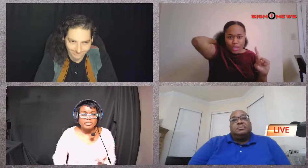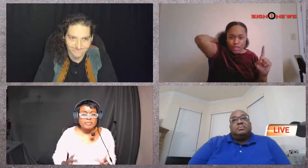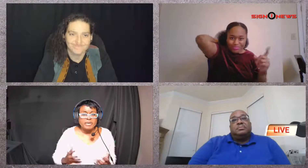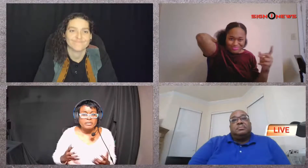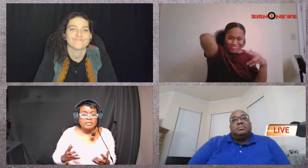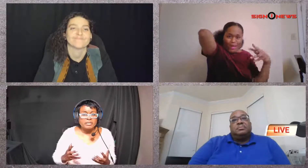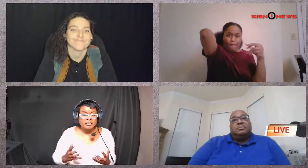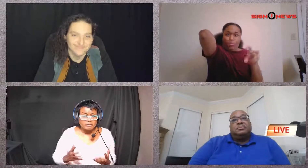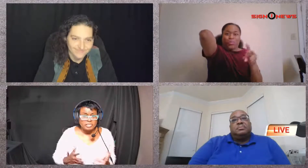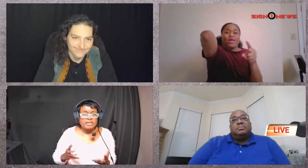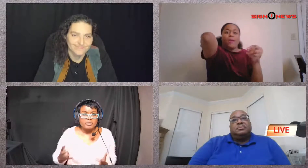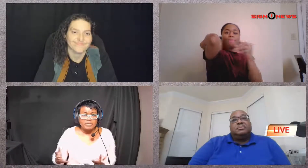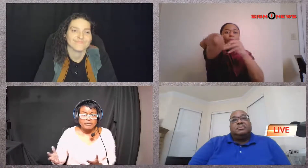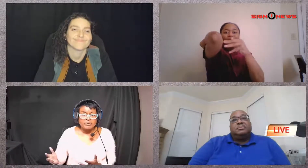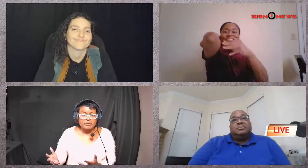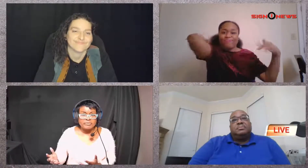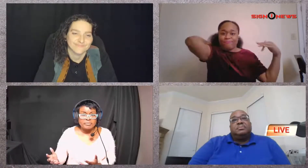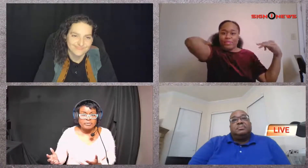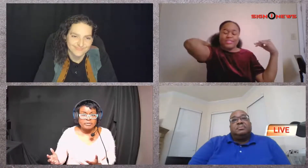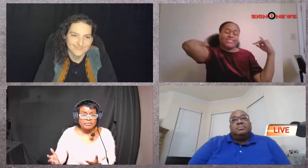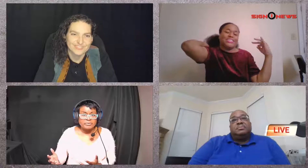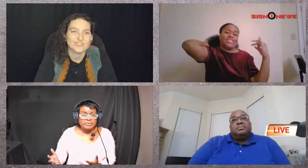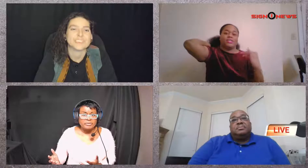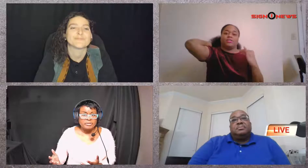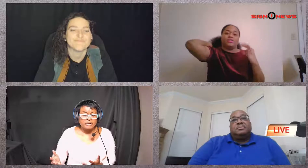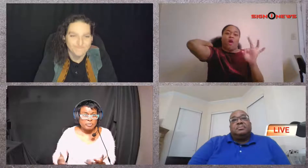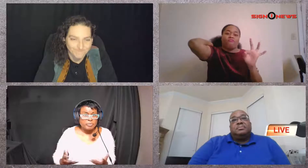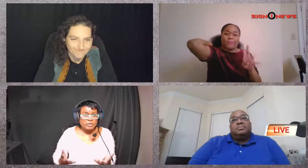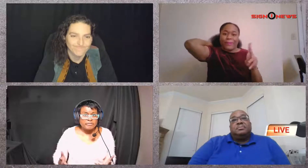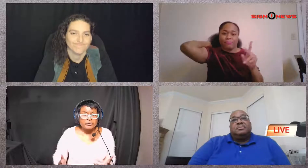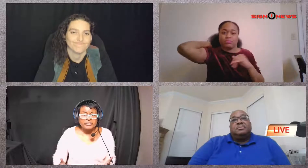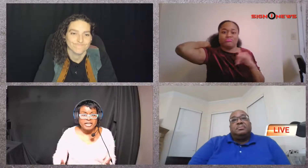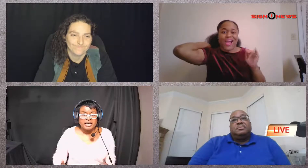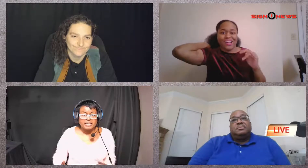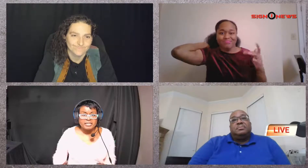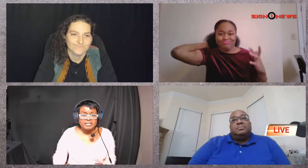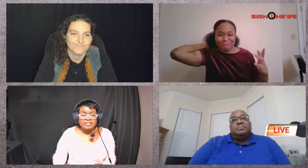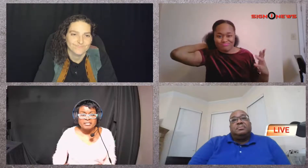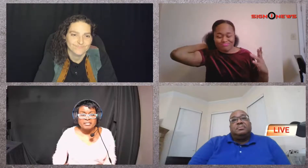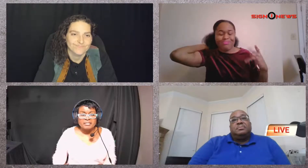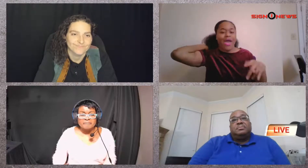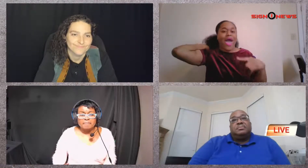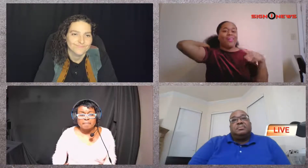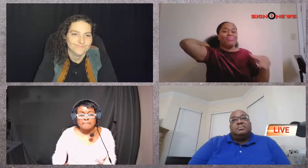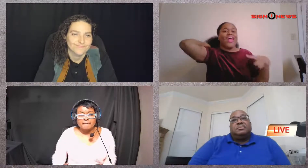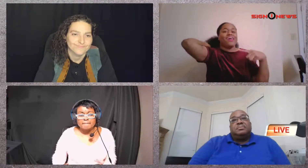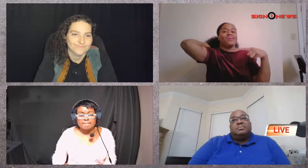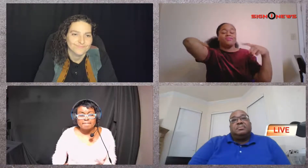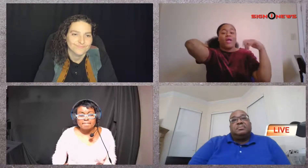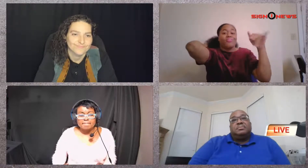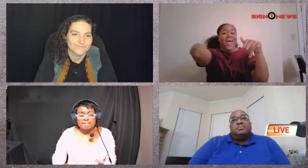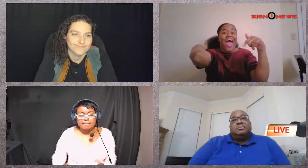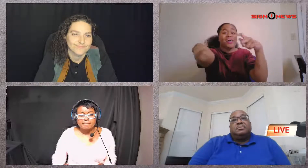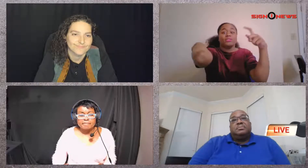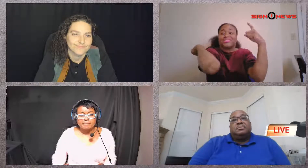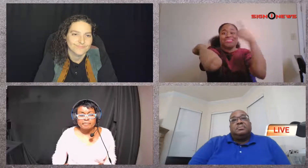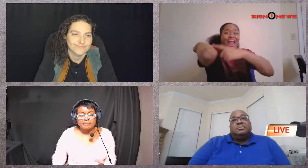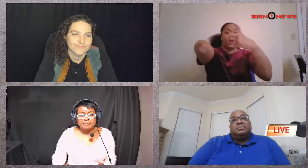But they forgot about if you're deaf and you have other disabilities. We're more diverse than that.